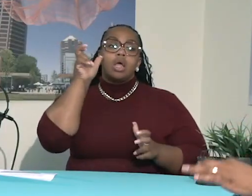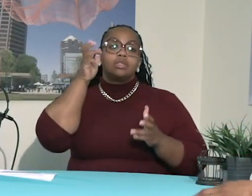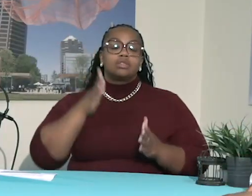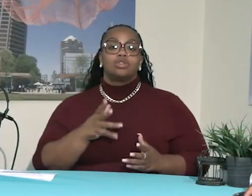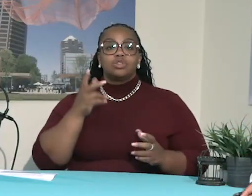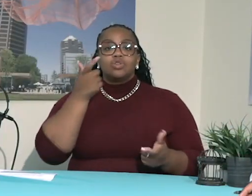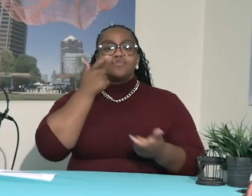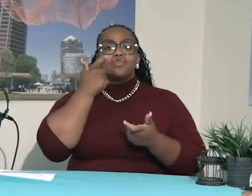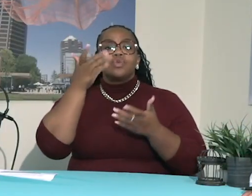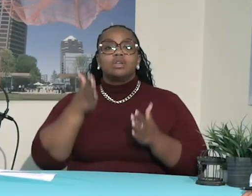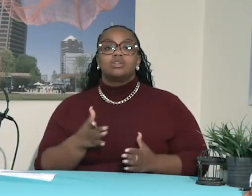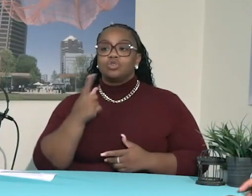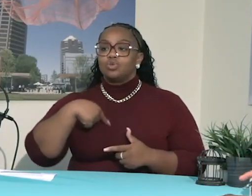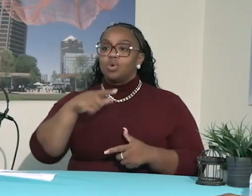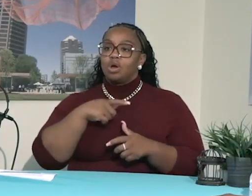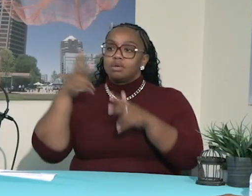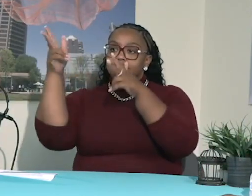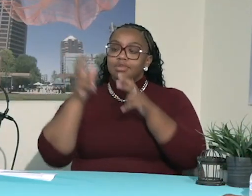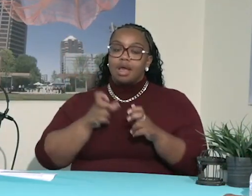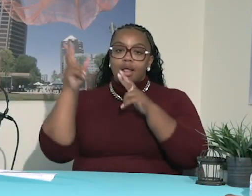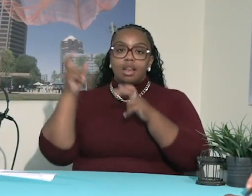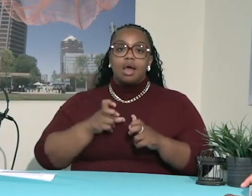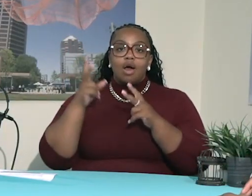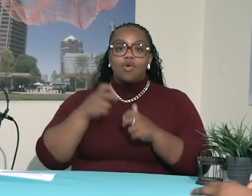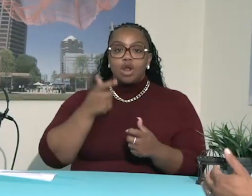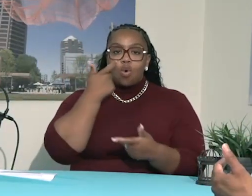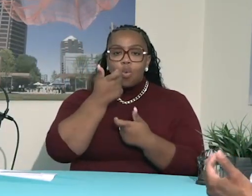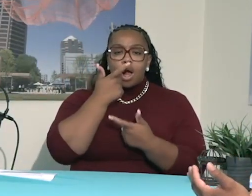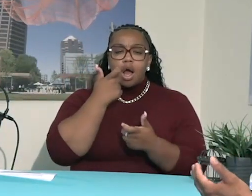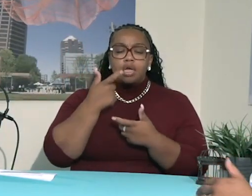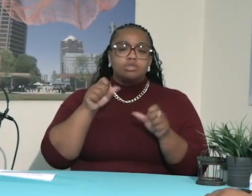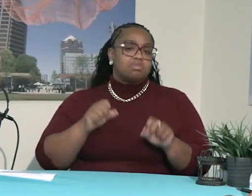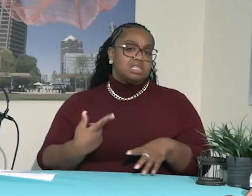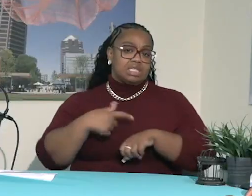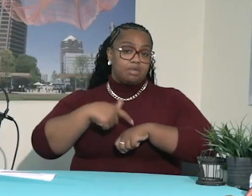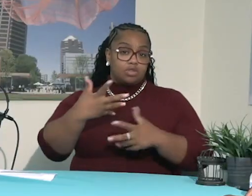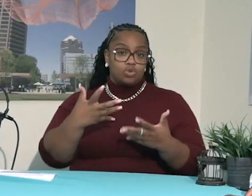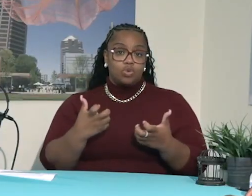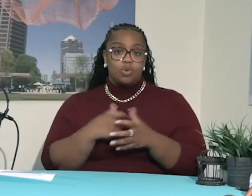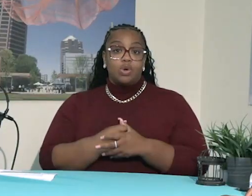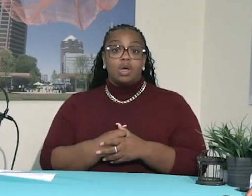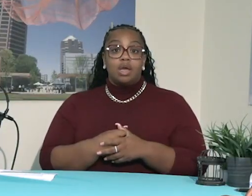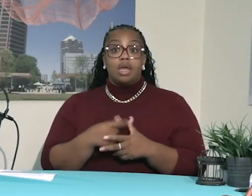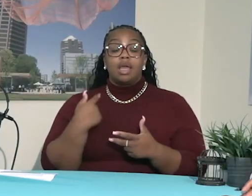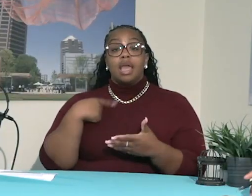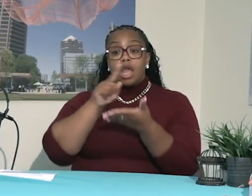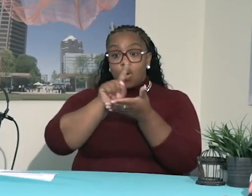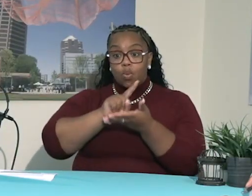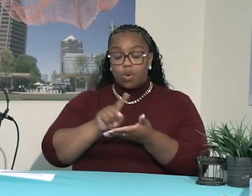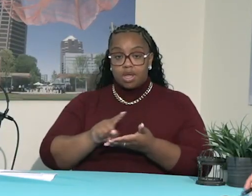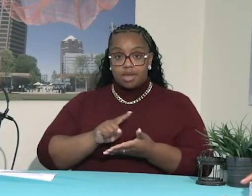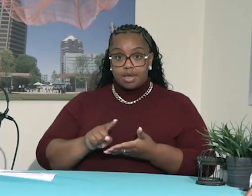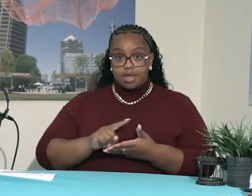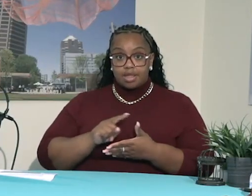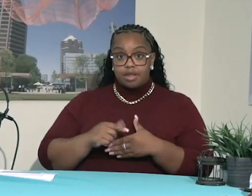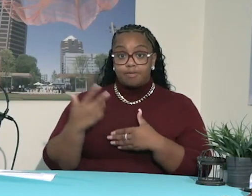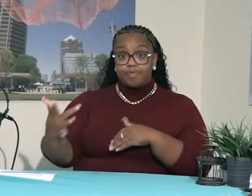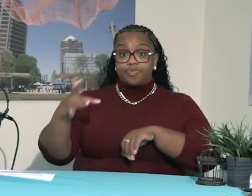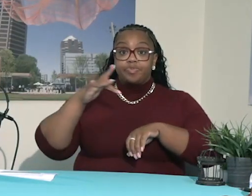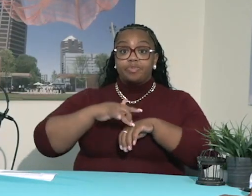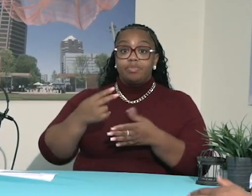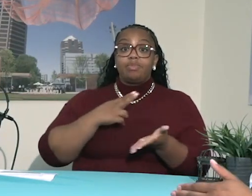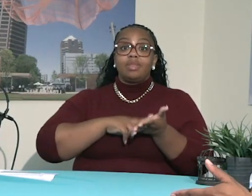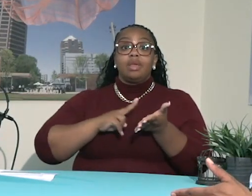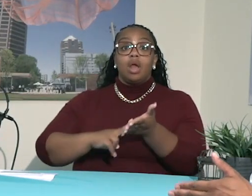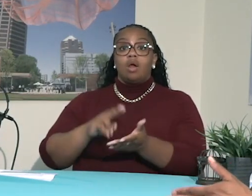can download this episode and watch it as many times as you want on demand. And stay tuned in weekly by subscribing to Talk City Greensboro on iTunes,